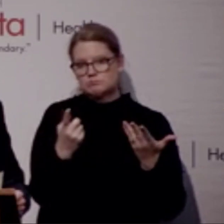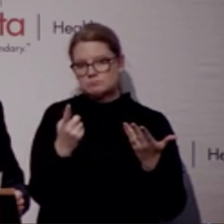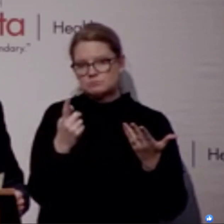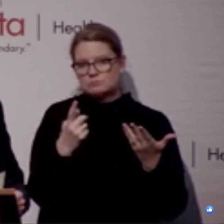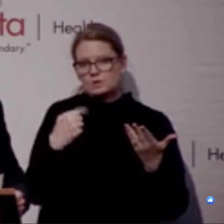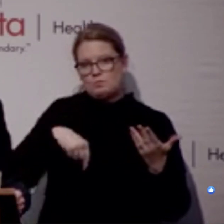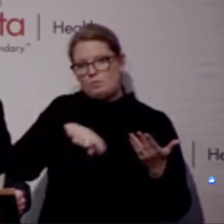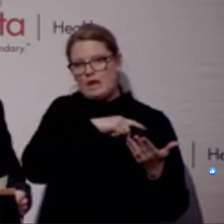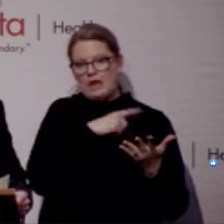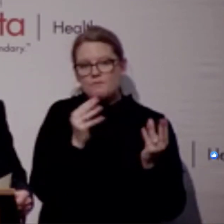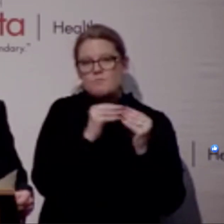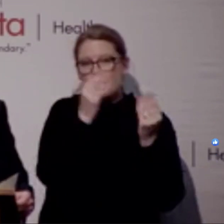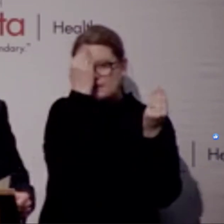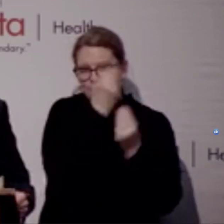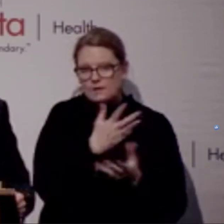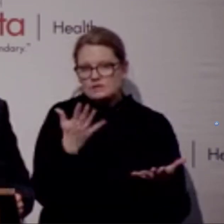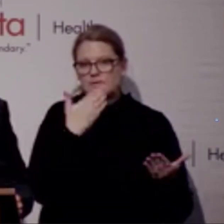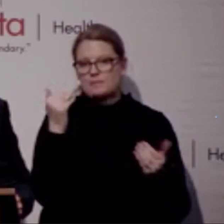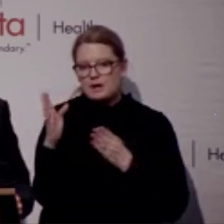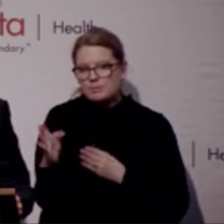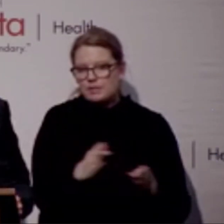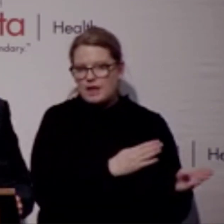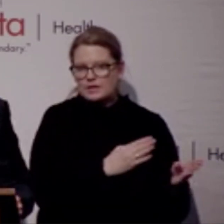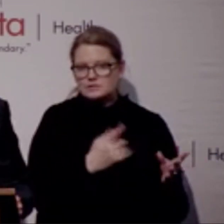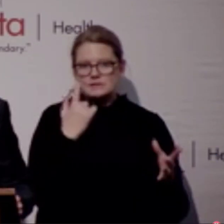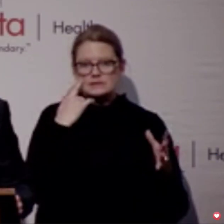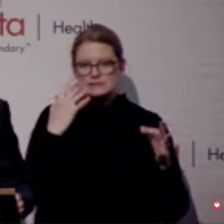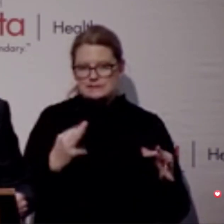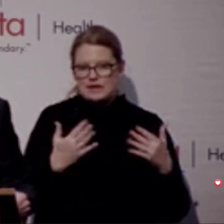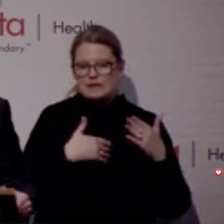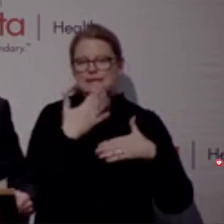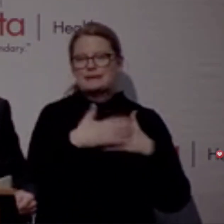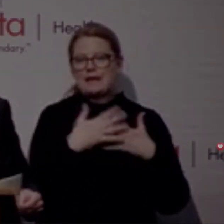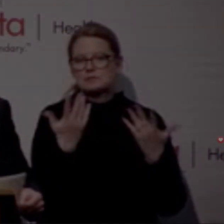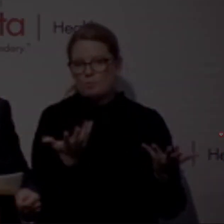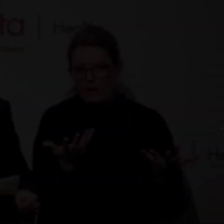better plans at that point in time to decide where we go next. And so.